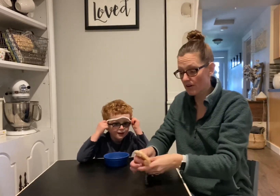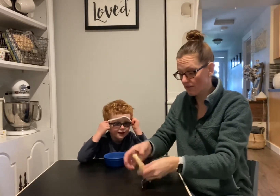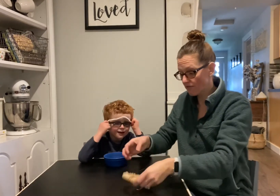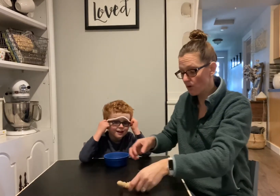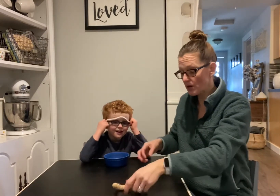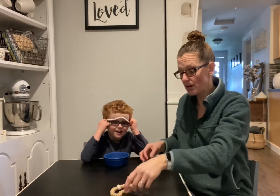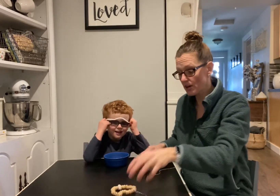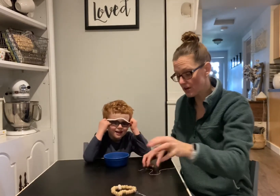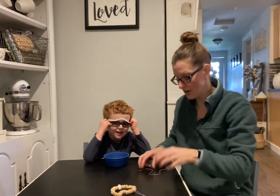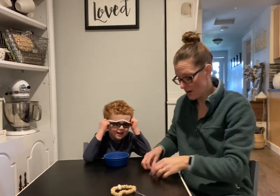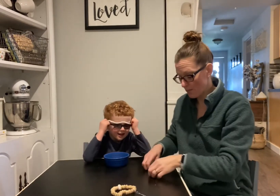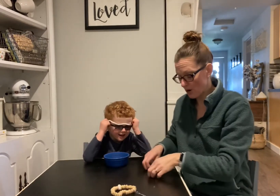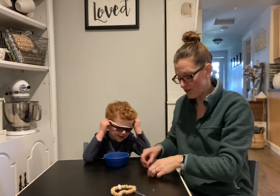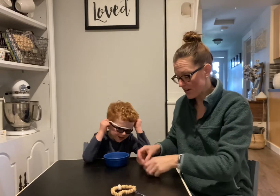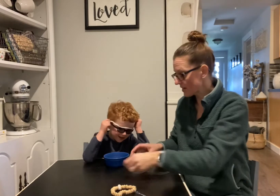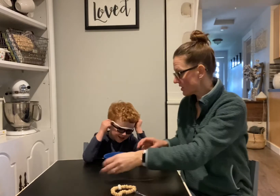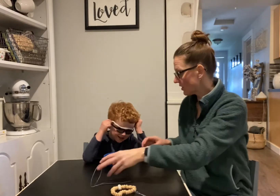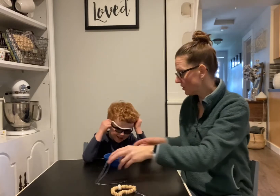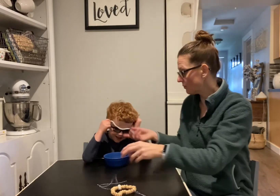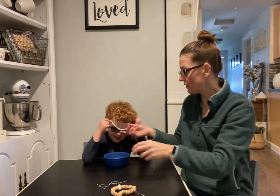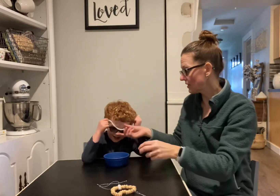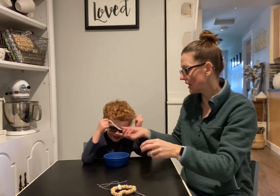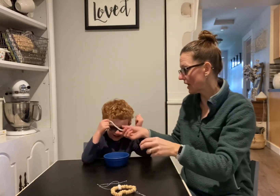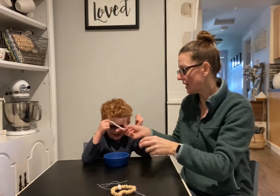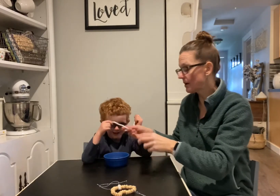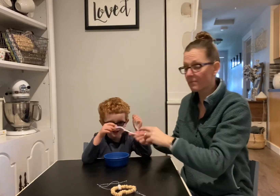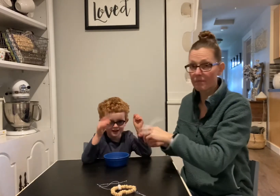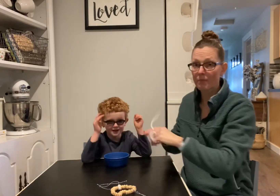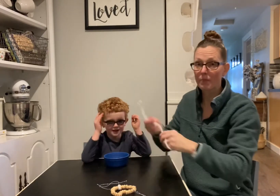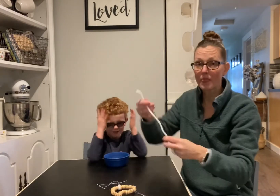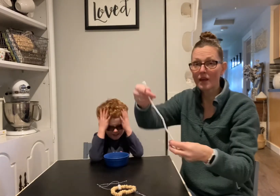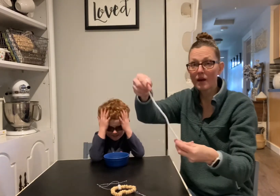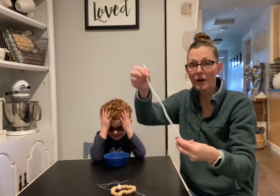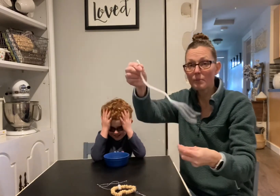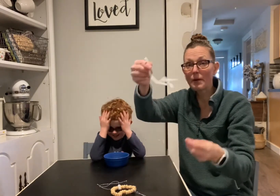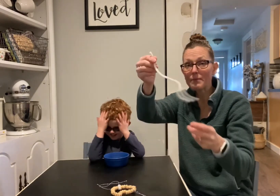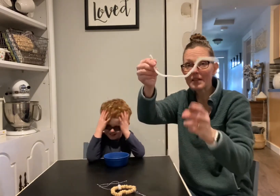For your project, you will need pipe cleaner,